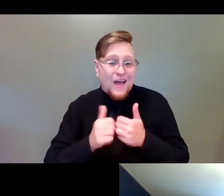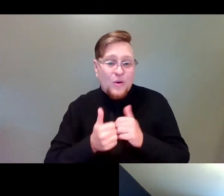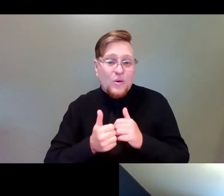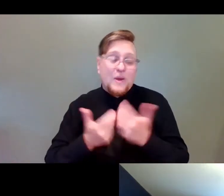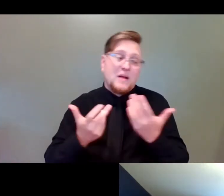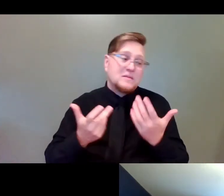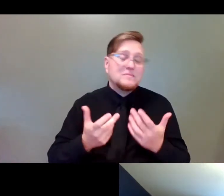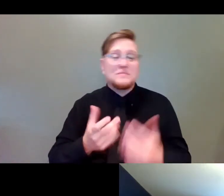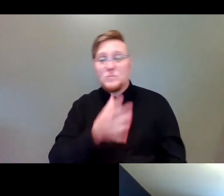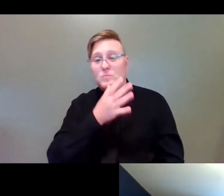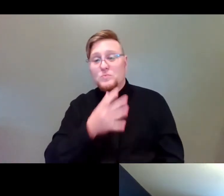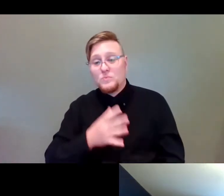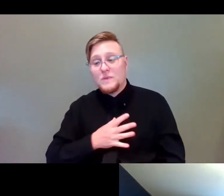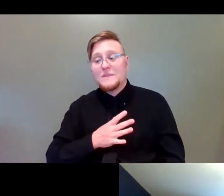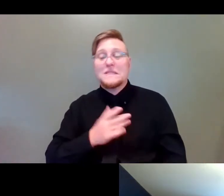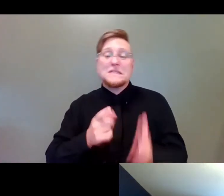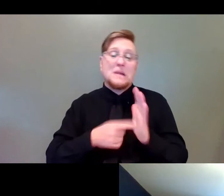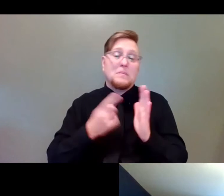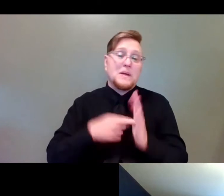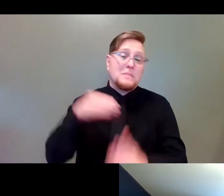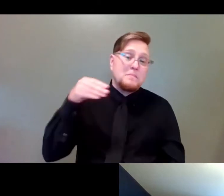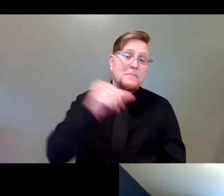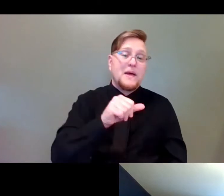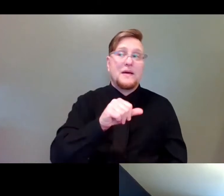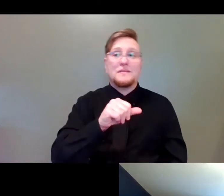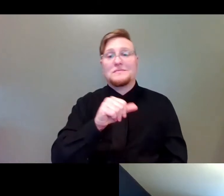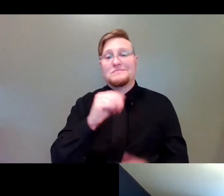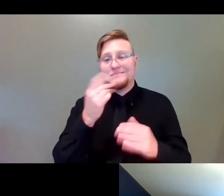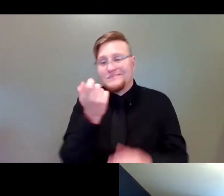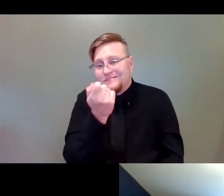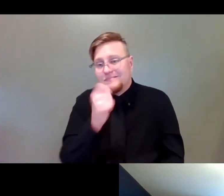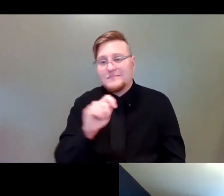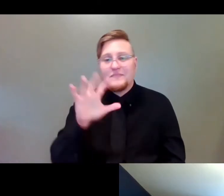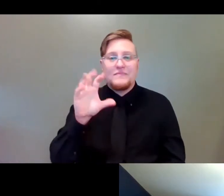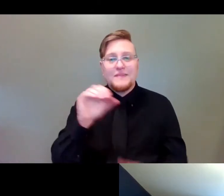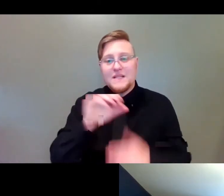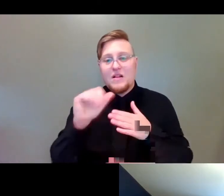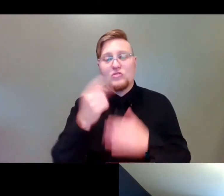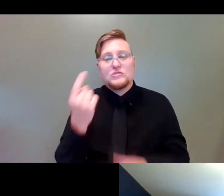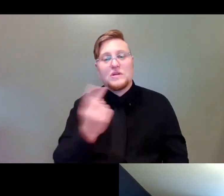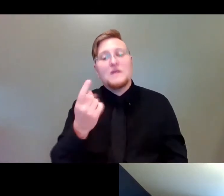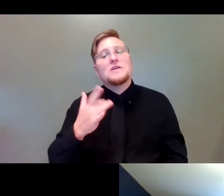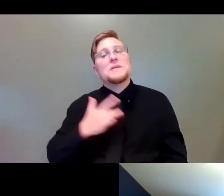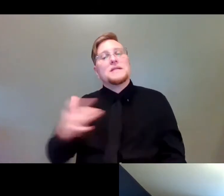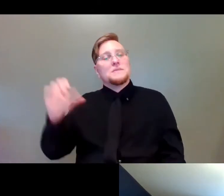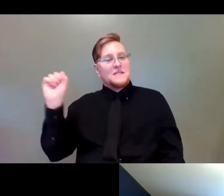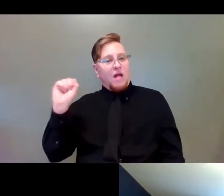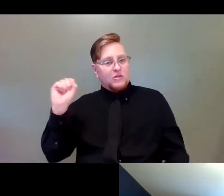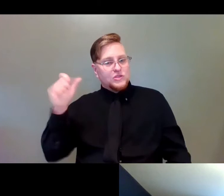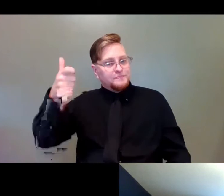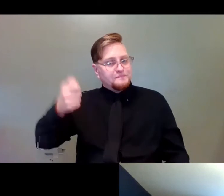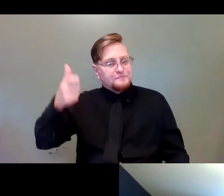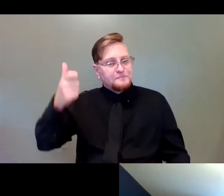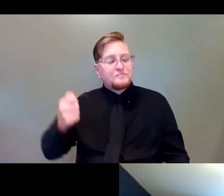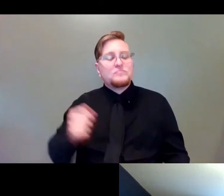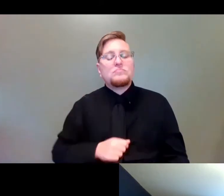it's pretty much a full scholarship, and they airfare, living with families, being in Eugene. But they have to fill out a lot